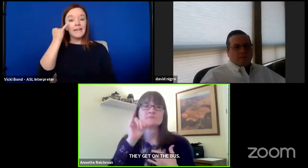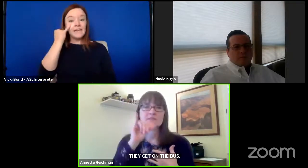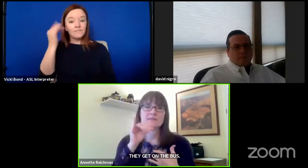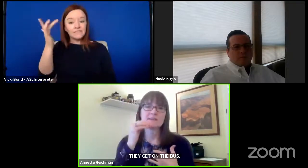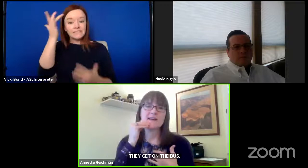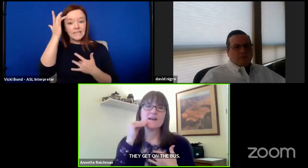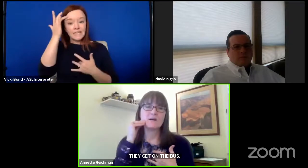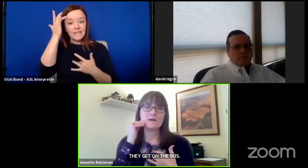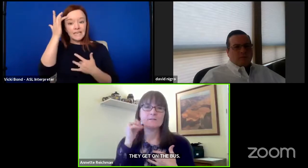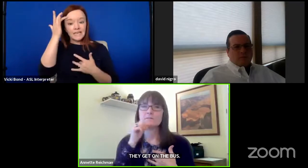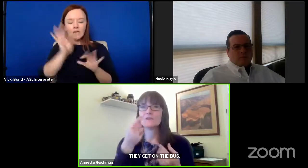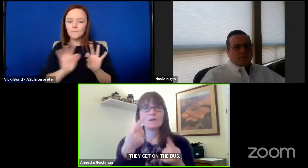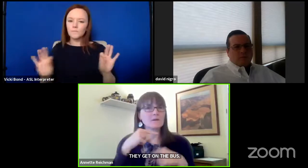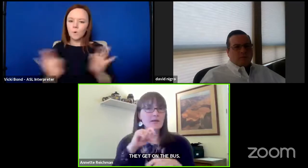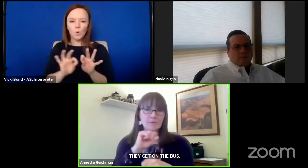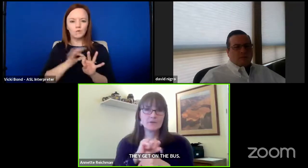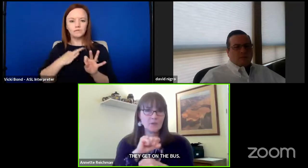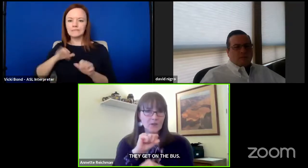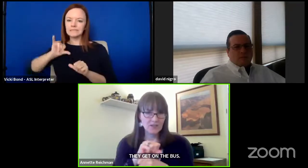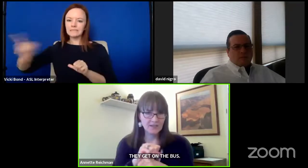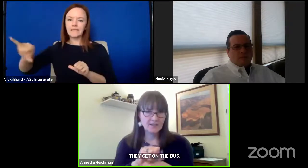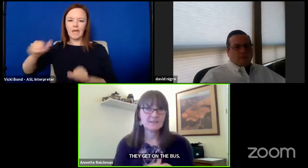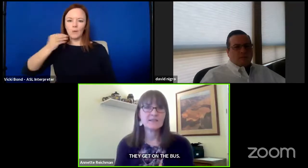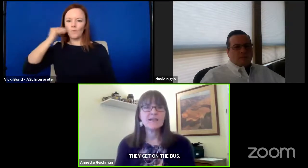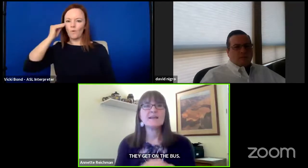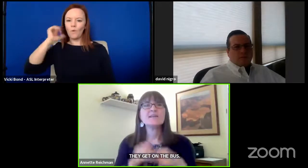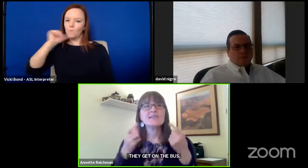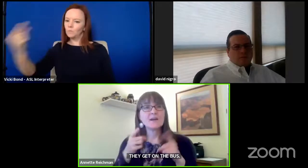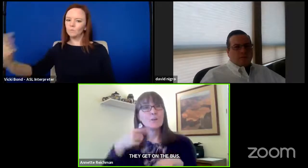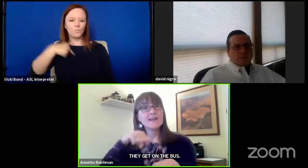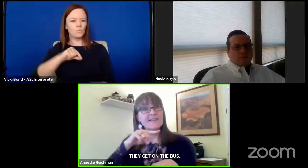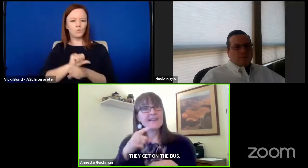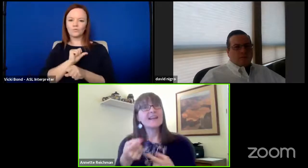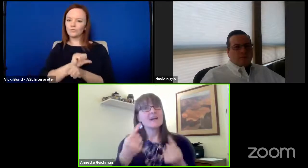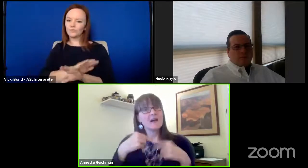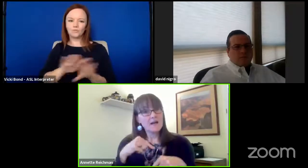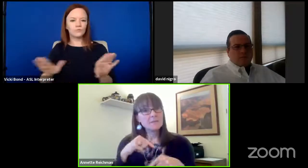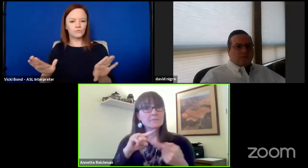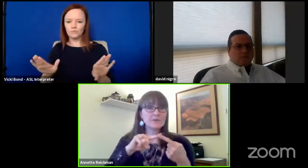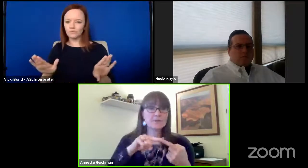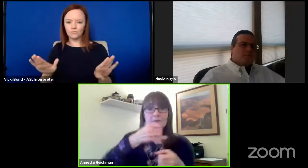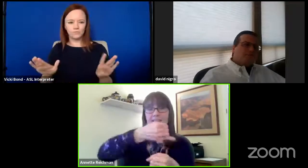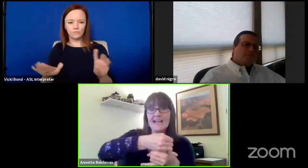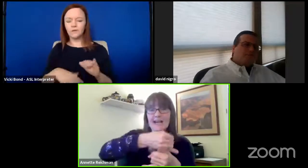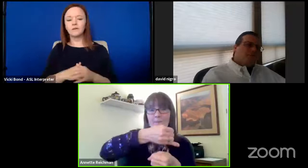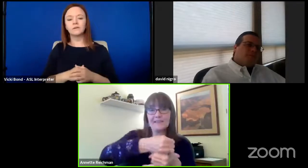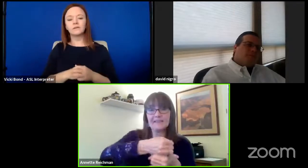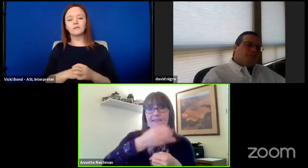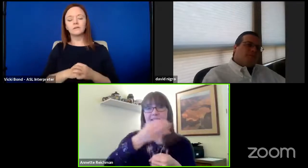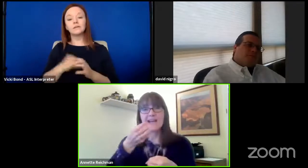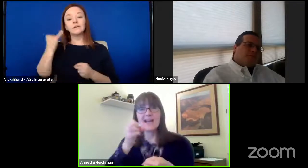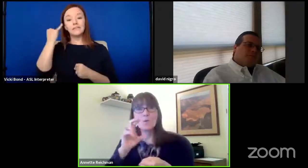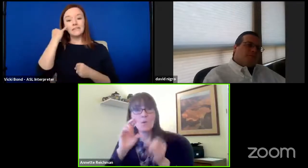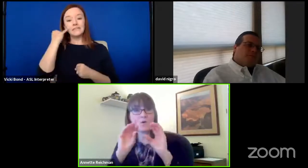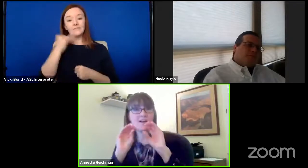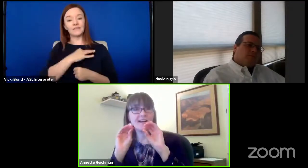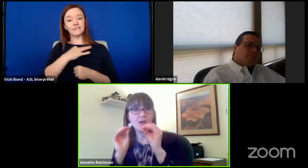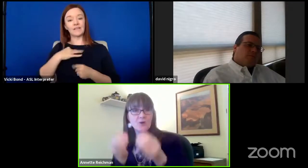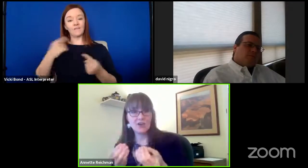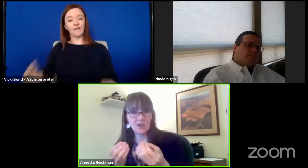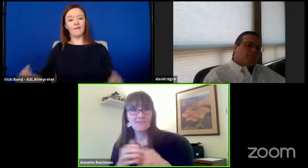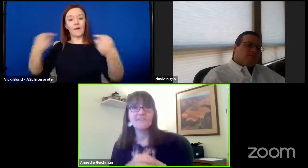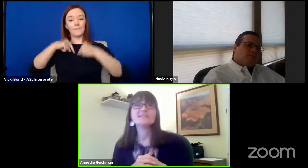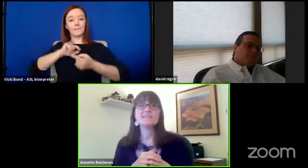sick, to stay home, don't come to work. That when they come to the campus and